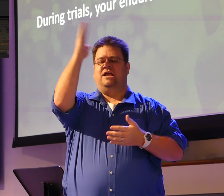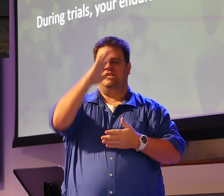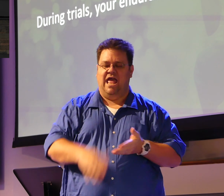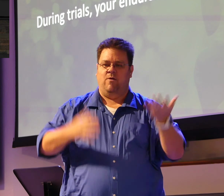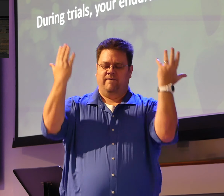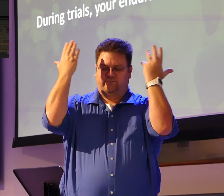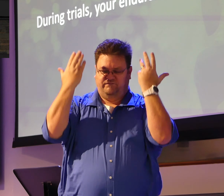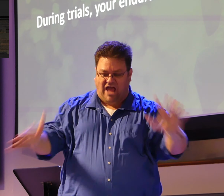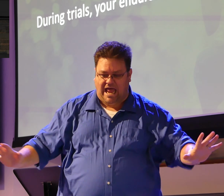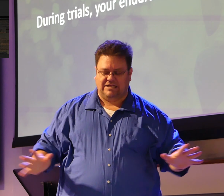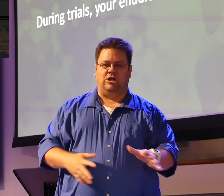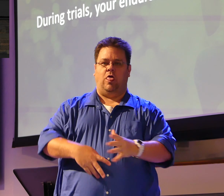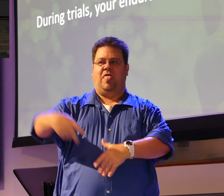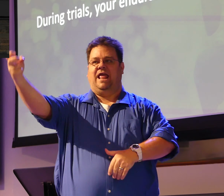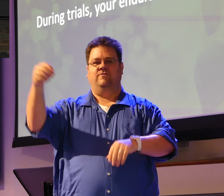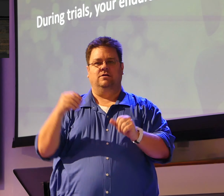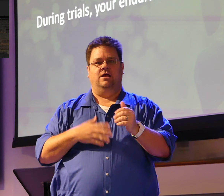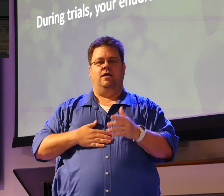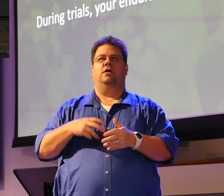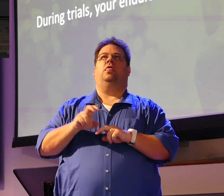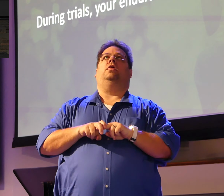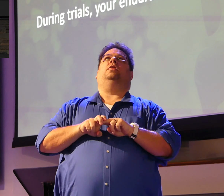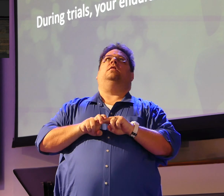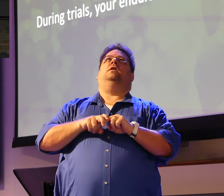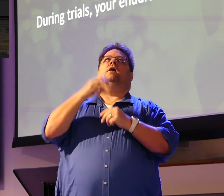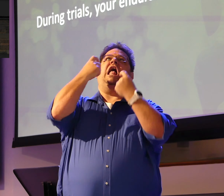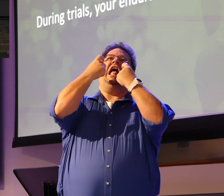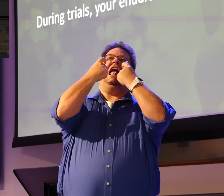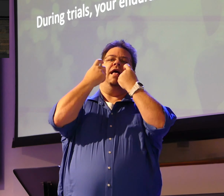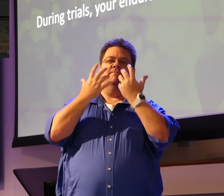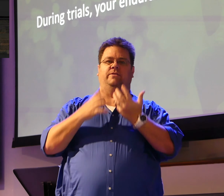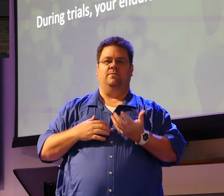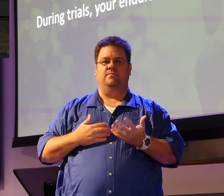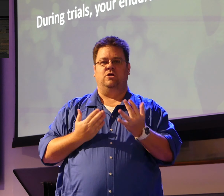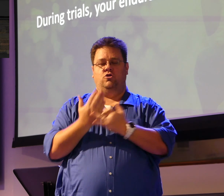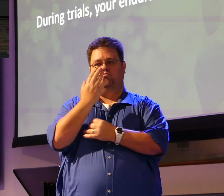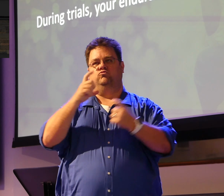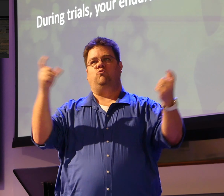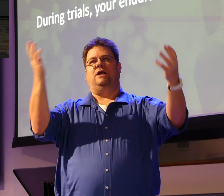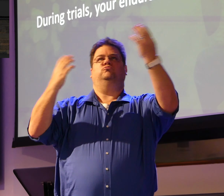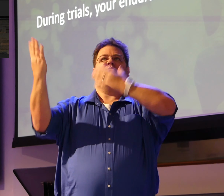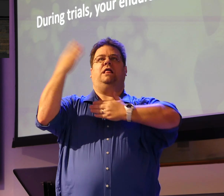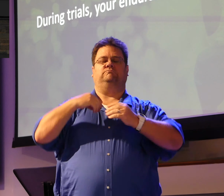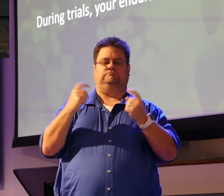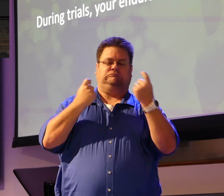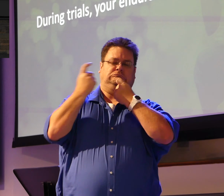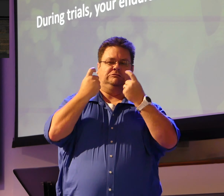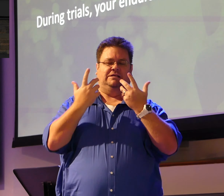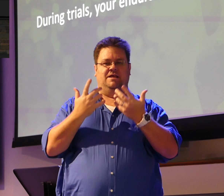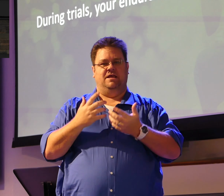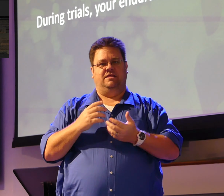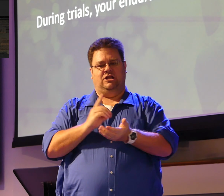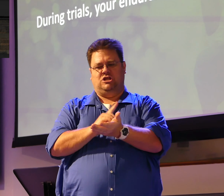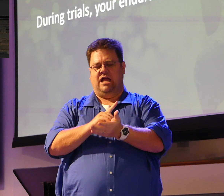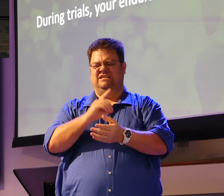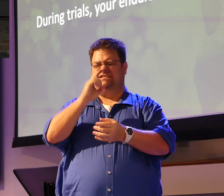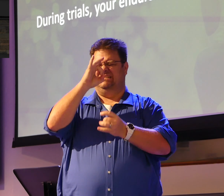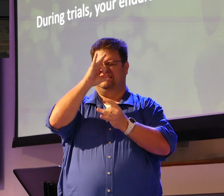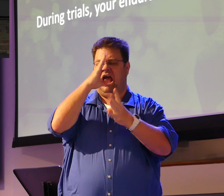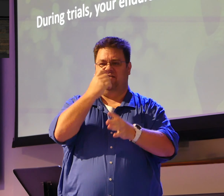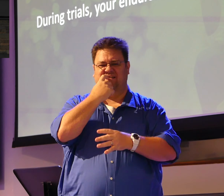i didn't think they were ever going to let me out of that chair when i got home i told my wife i said i've been through the great tribulation let me tell you